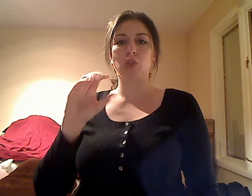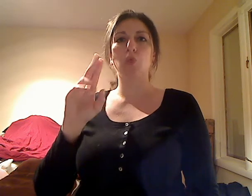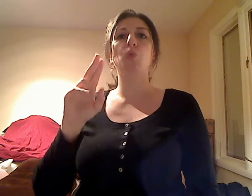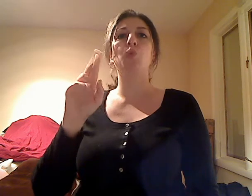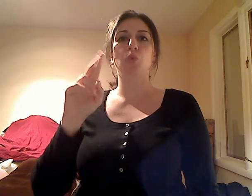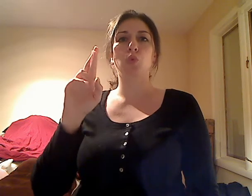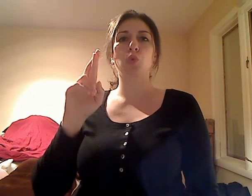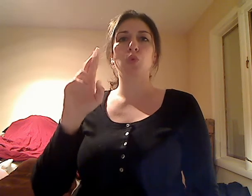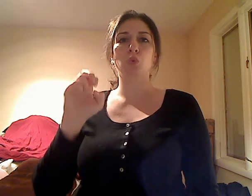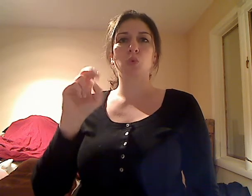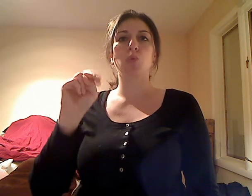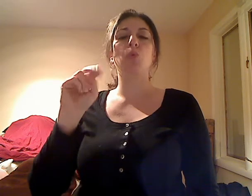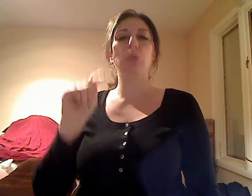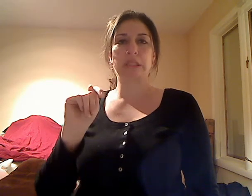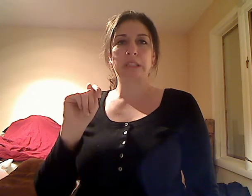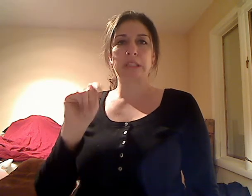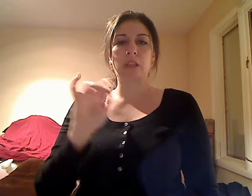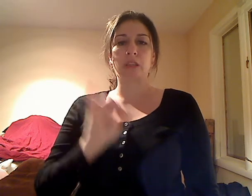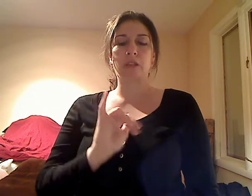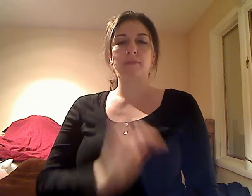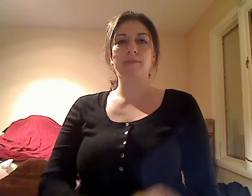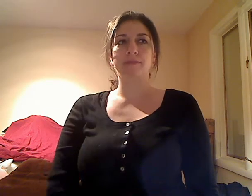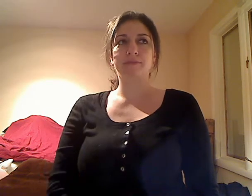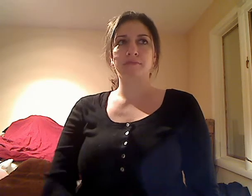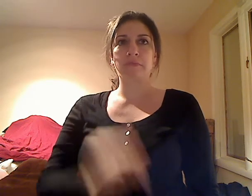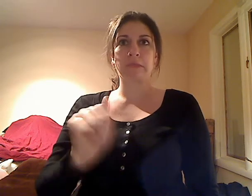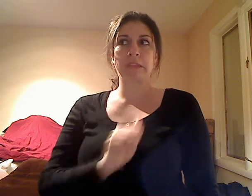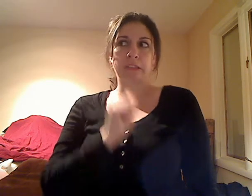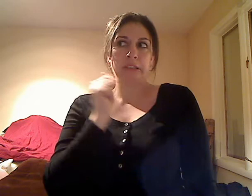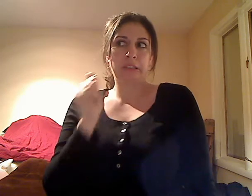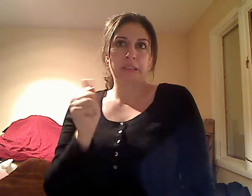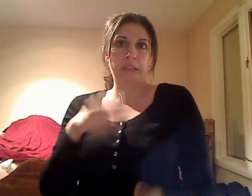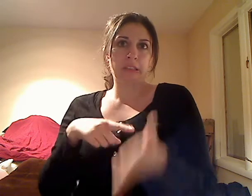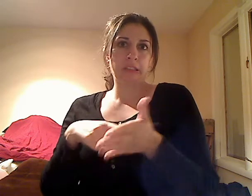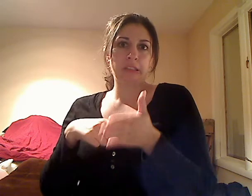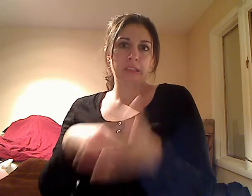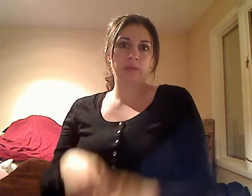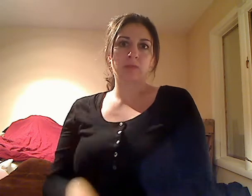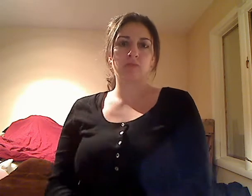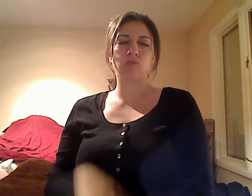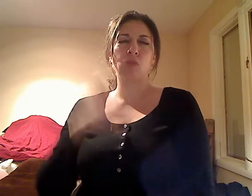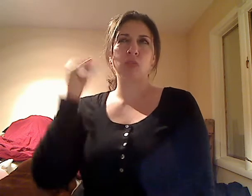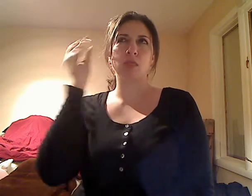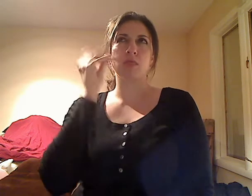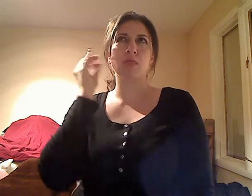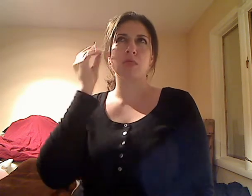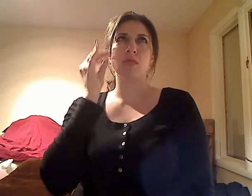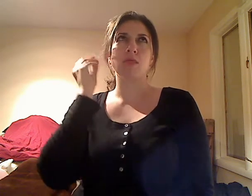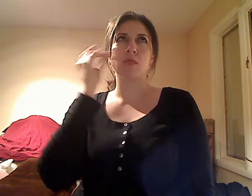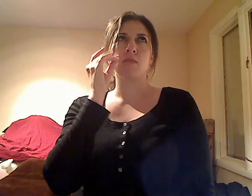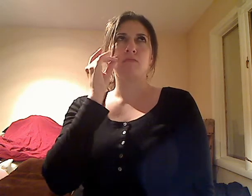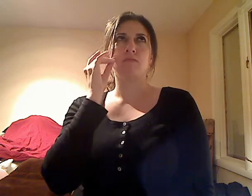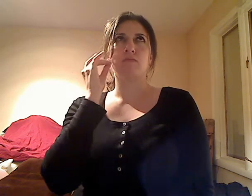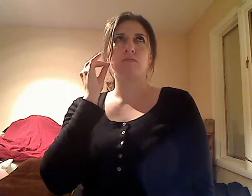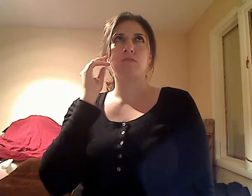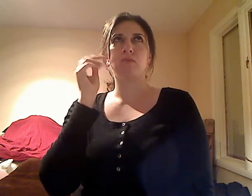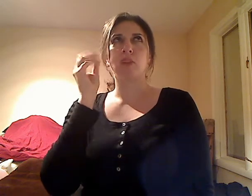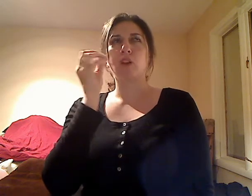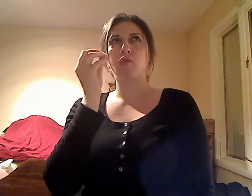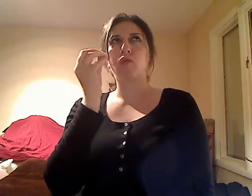A real commonly known one. I don't even know if I've ever had them. Like the raisin or jelly? All